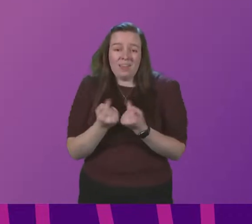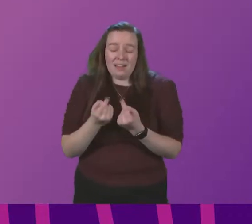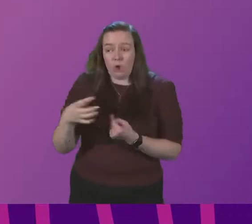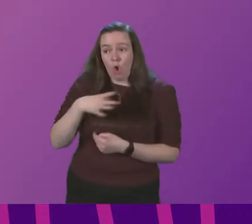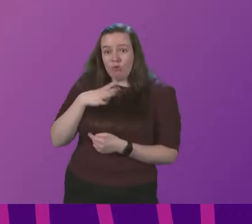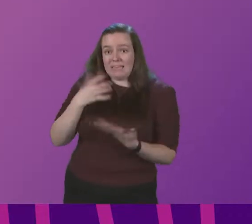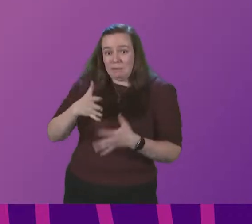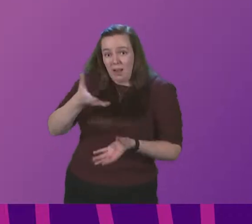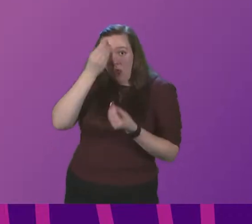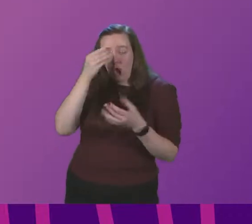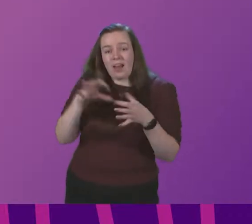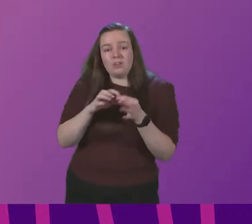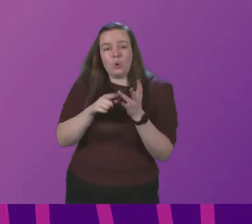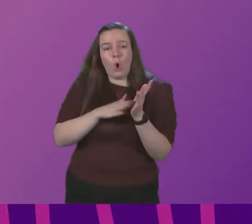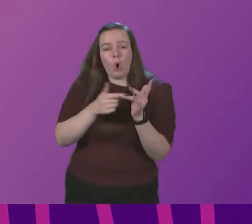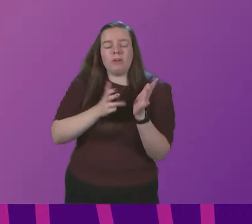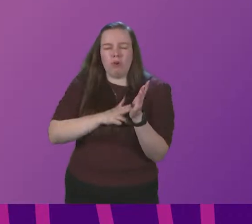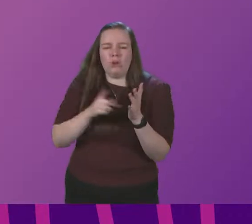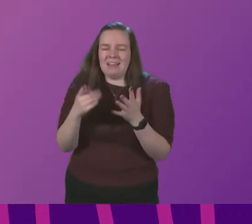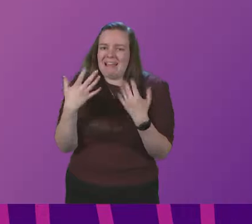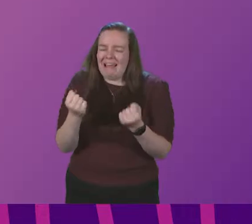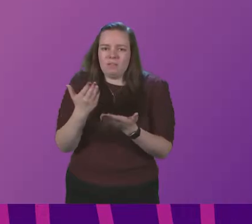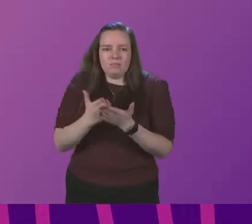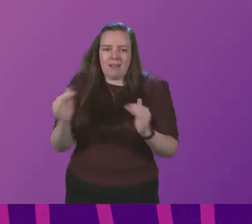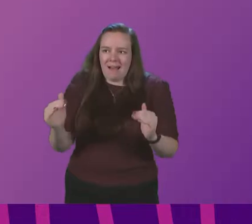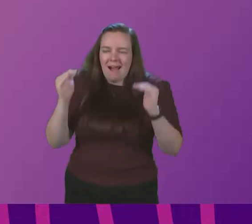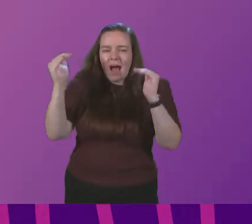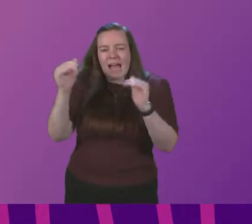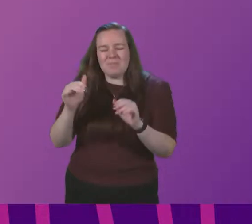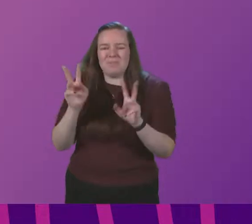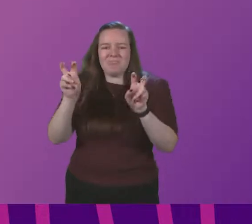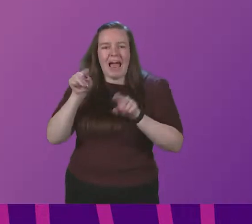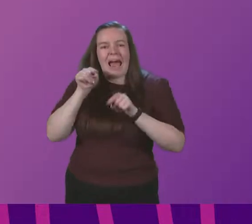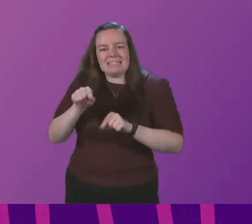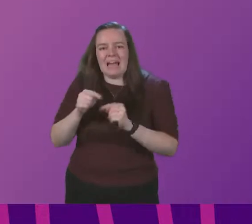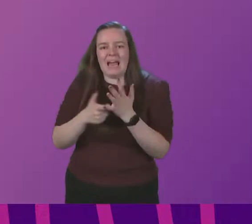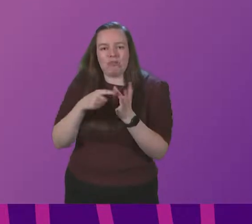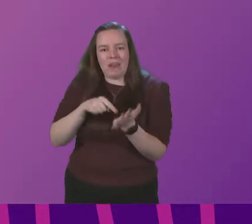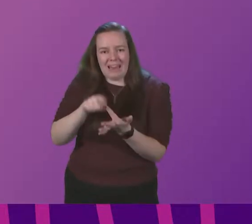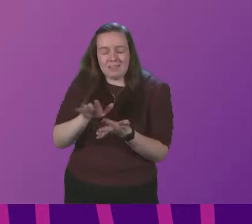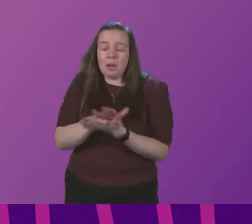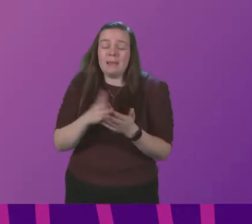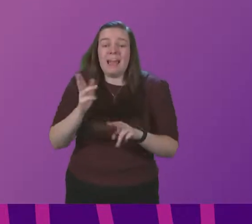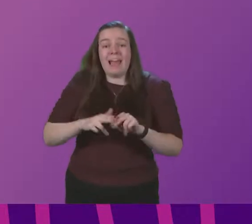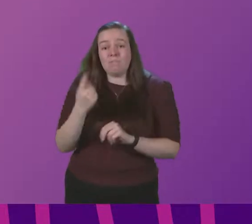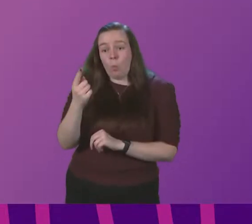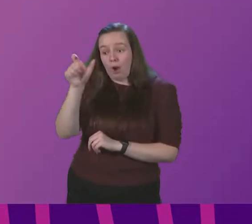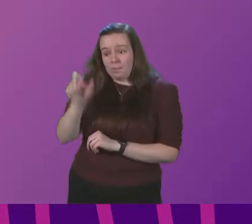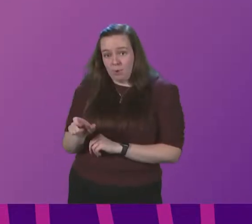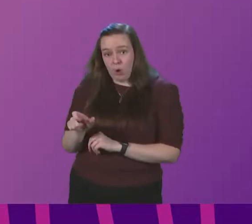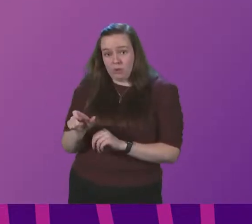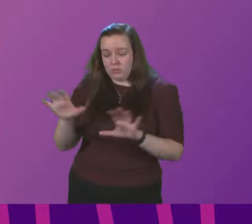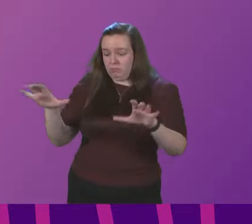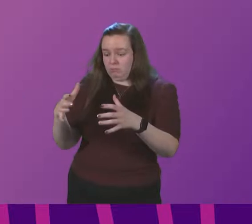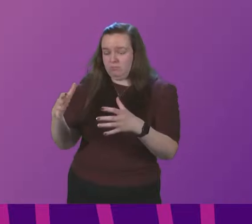learned about Omicron is that it has a very high attack rate. This means that if just one person in a gathering